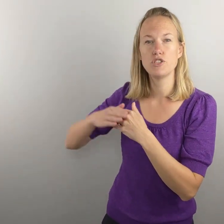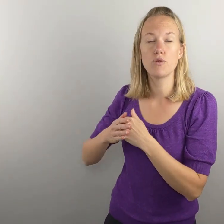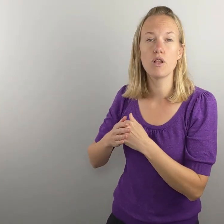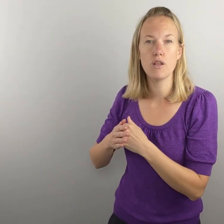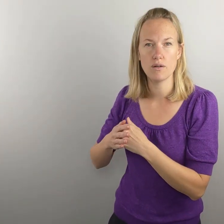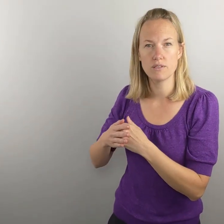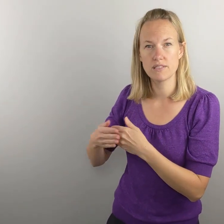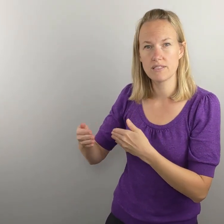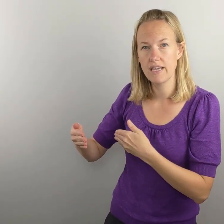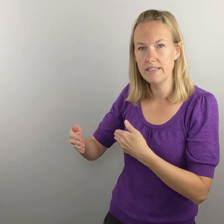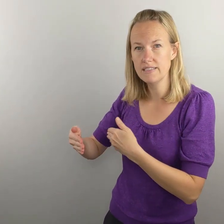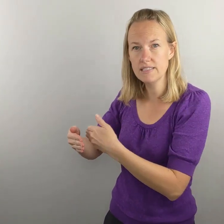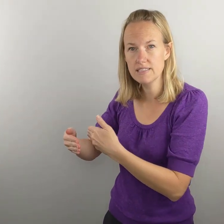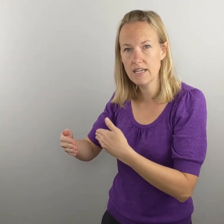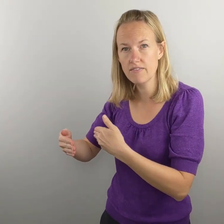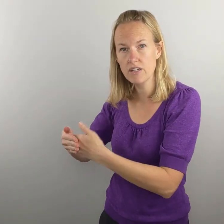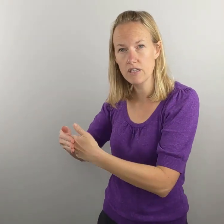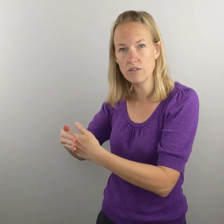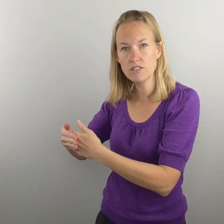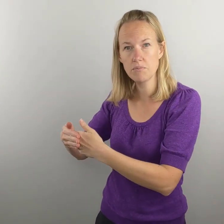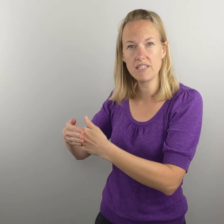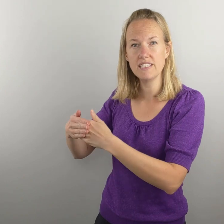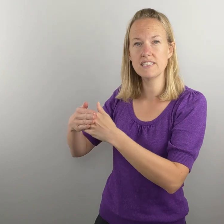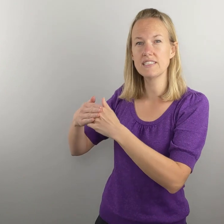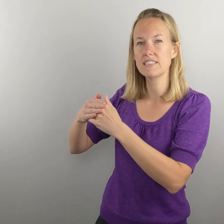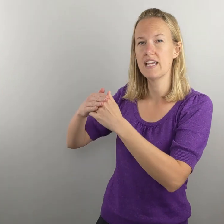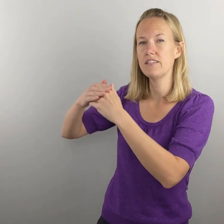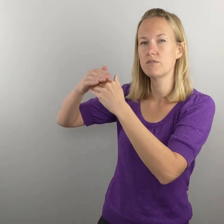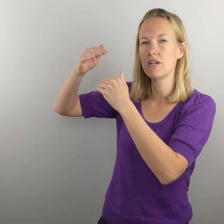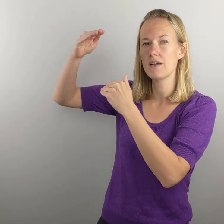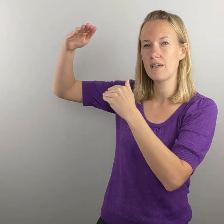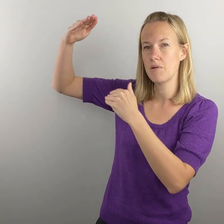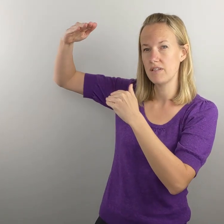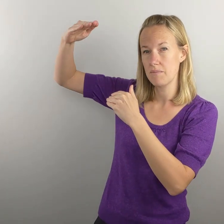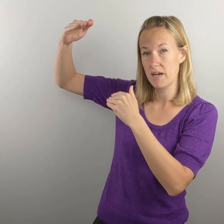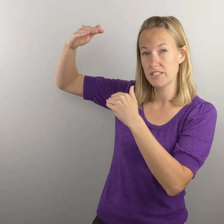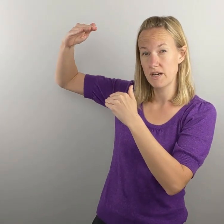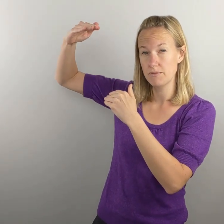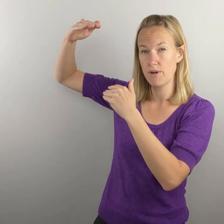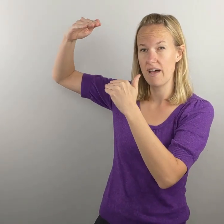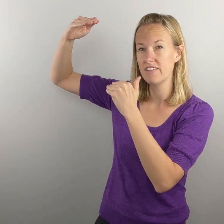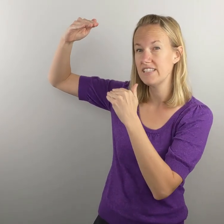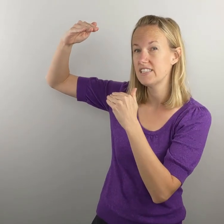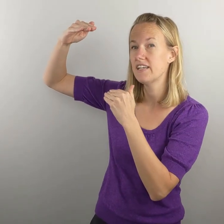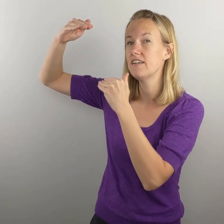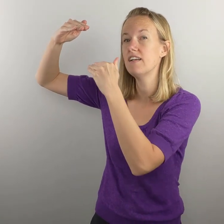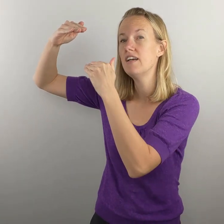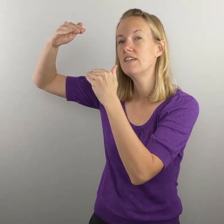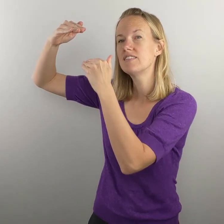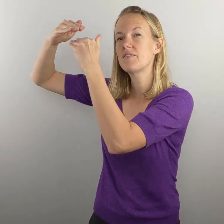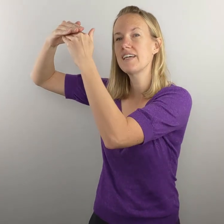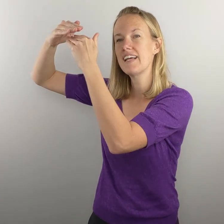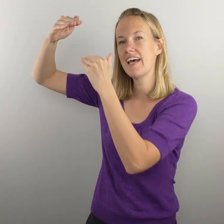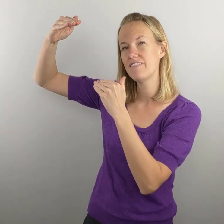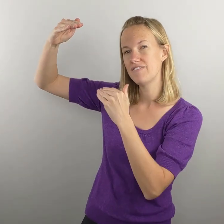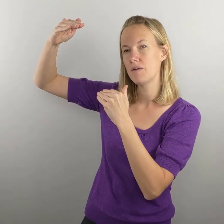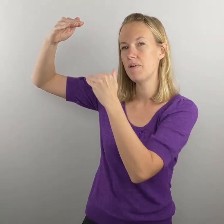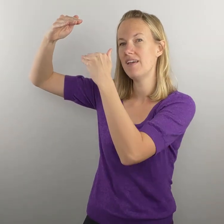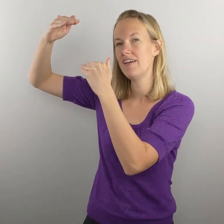do close. Okay, this is a sign for close, but in this case we're talking about like measure up to a heavenly standard, so we're going to kind of flip it and